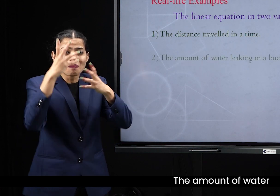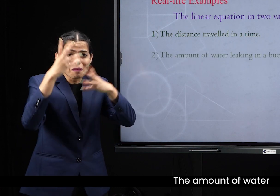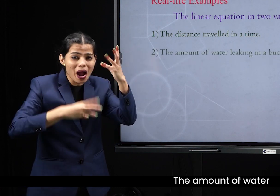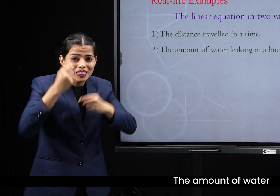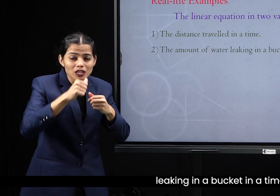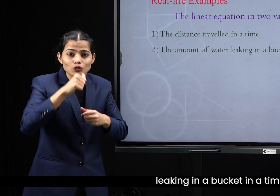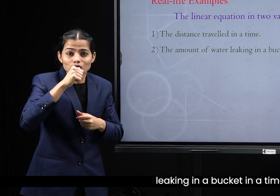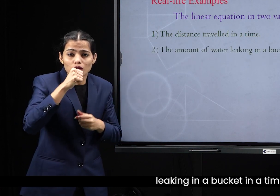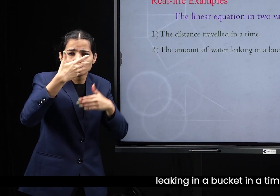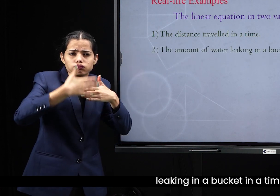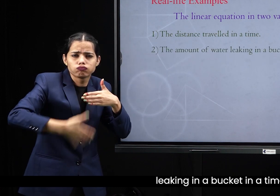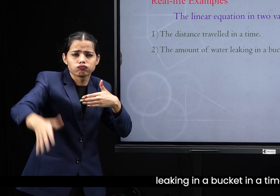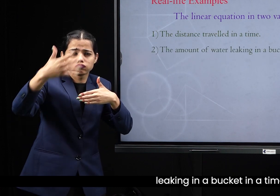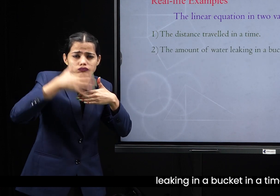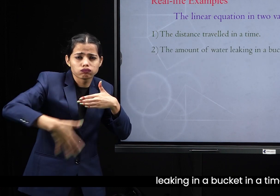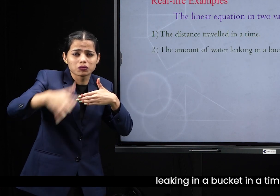water leaking in a bucket in a time.